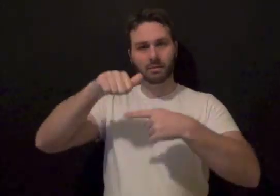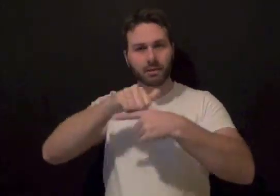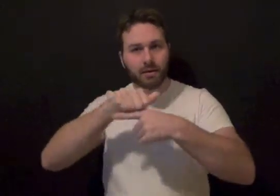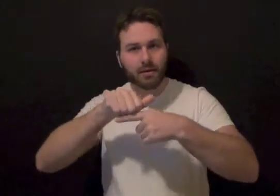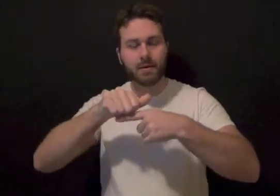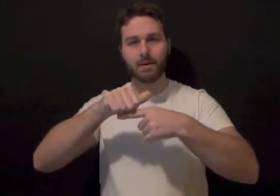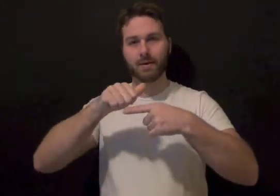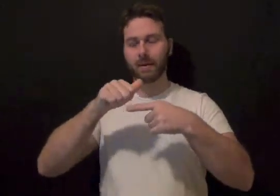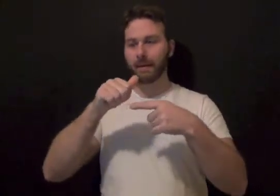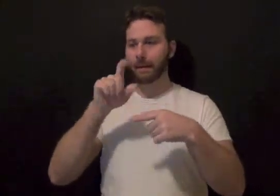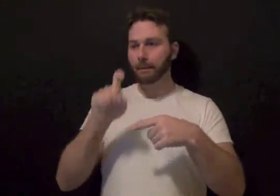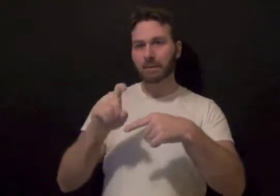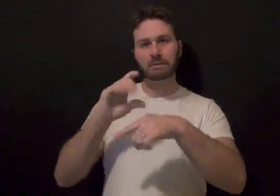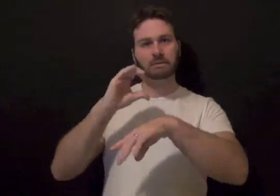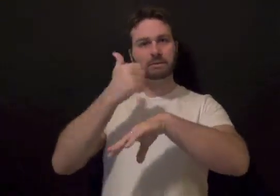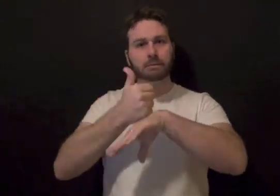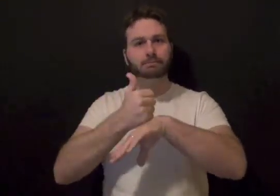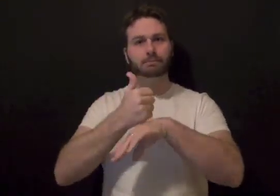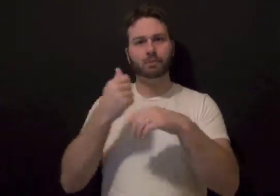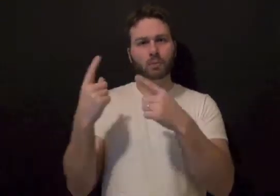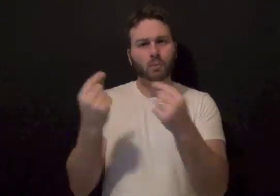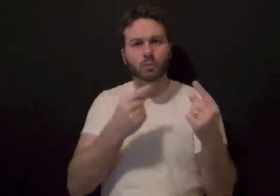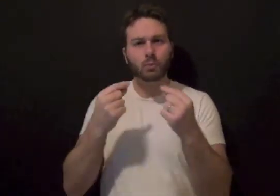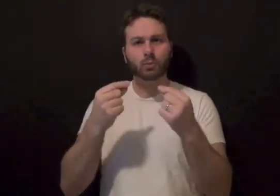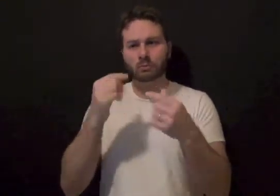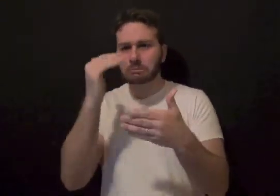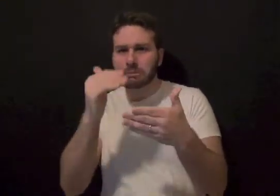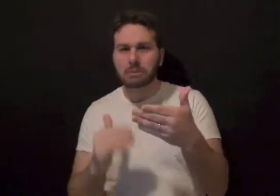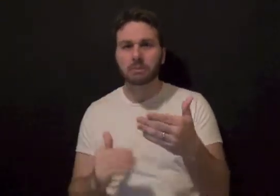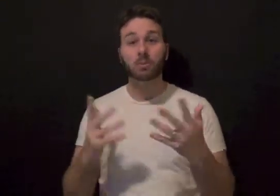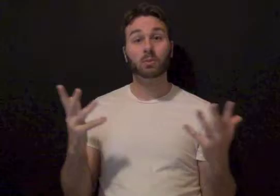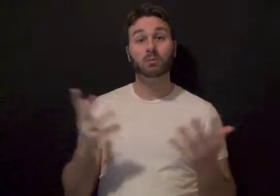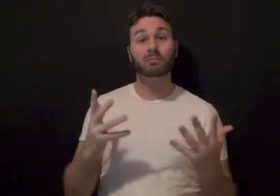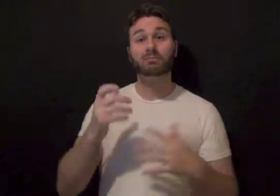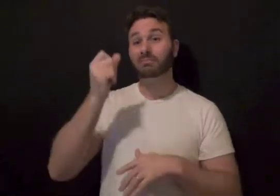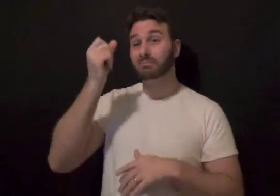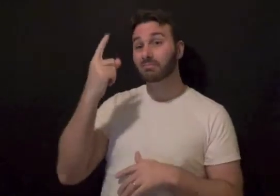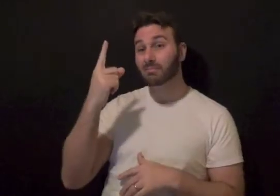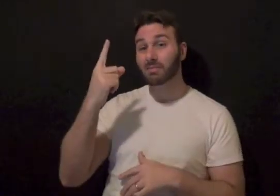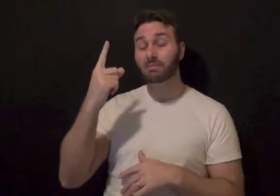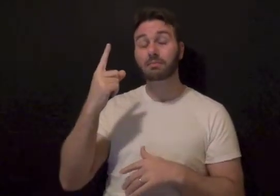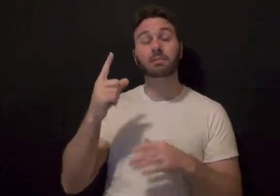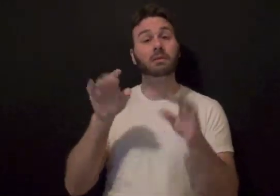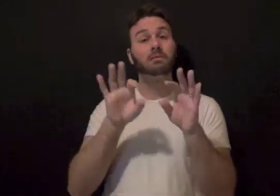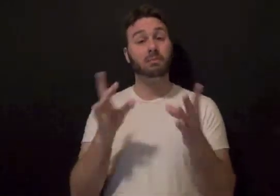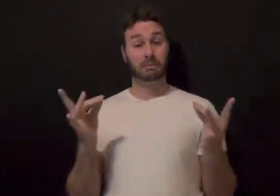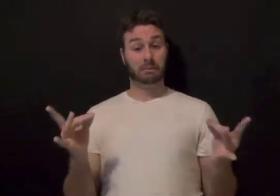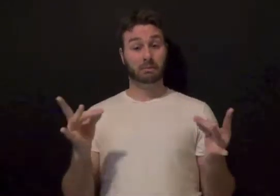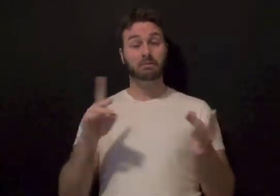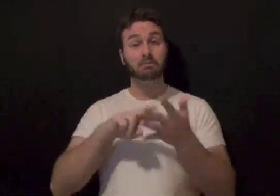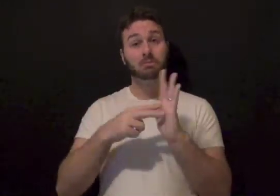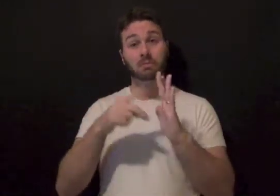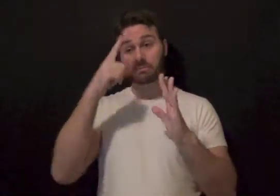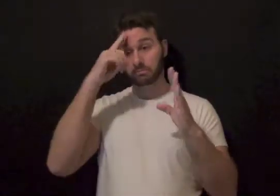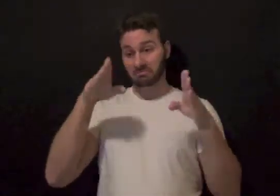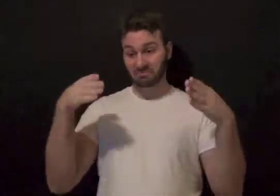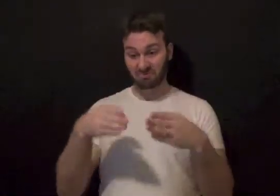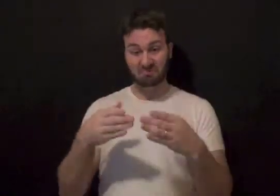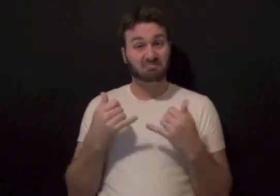essentially what meditation is. It's familiarising ourselves with the present moment. But we also need to know how to approach it in the right way to get the best from